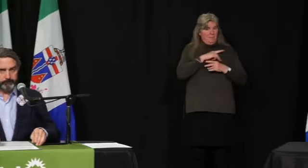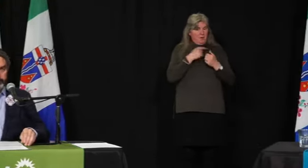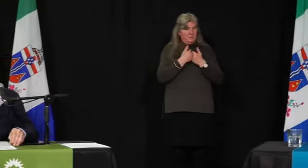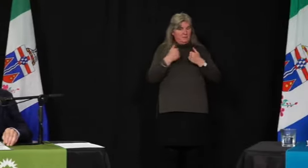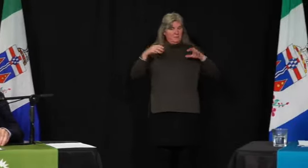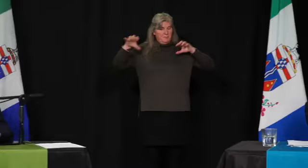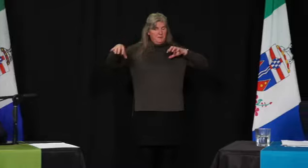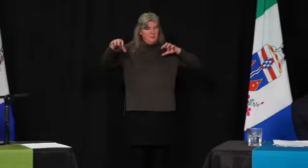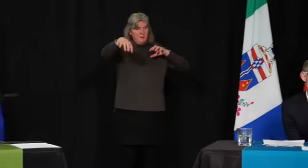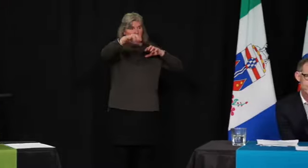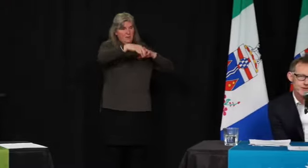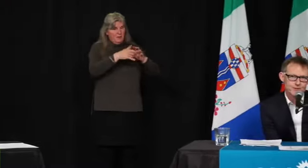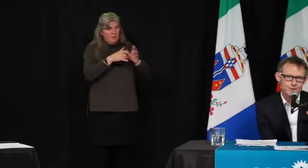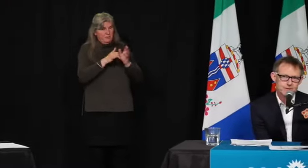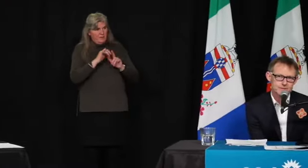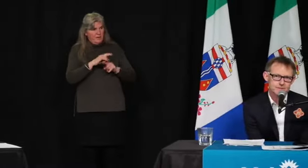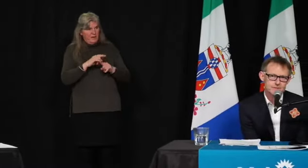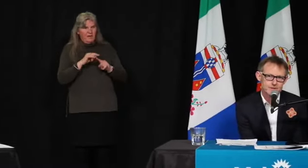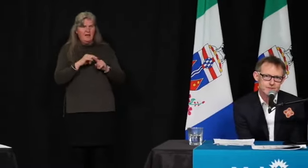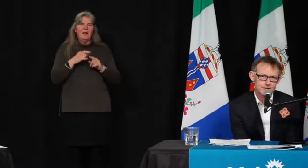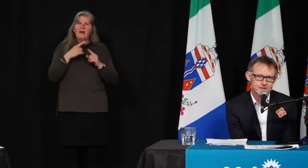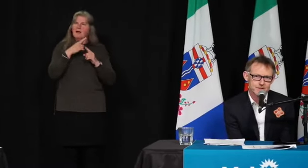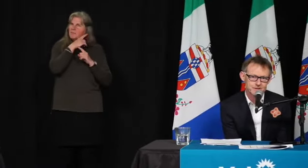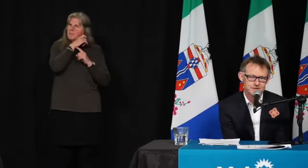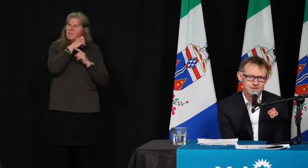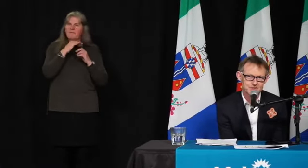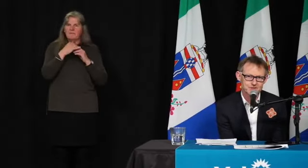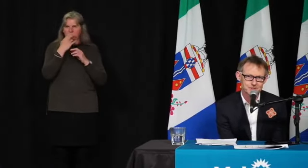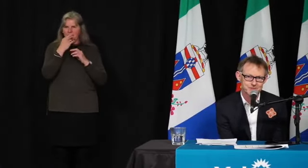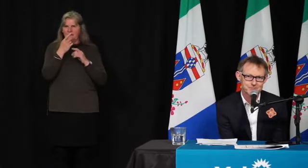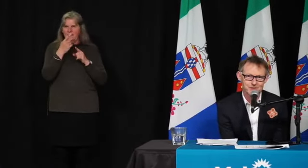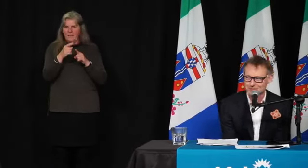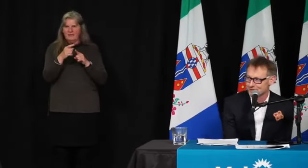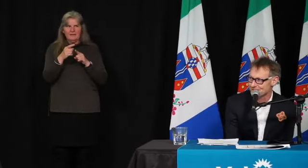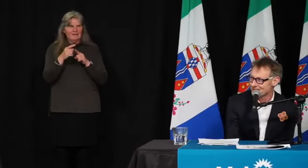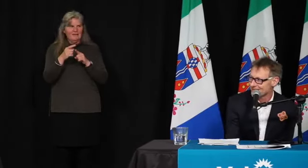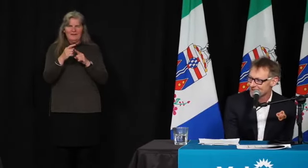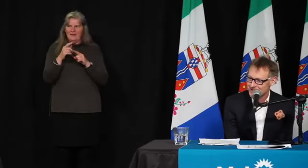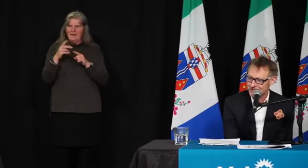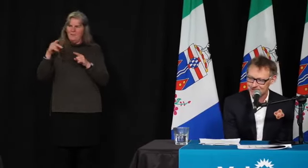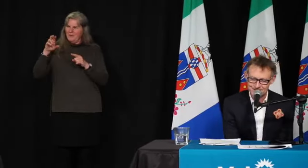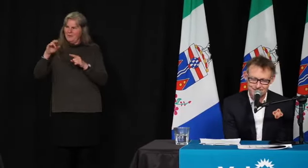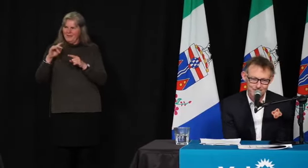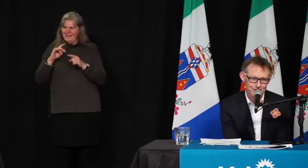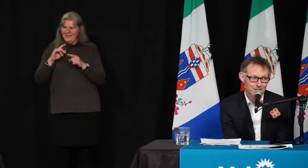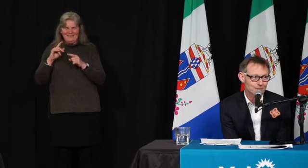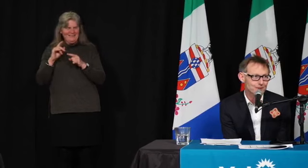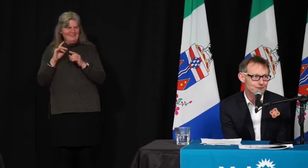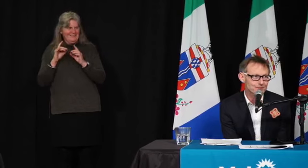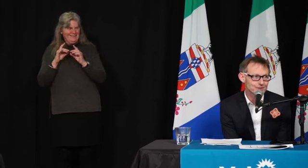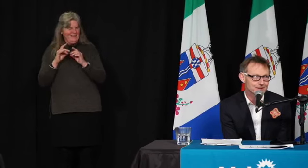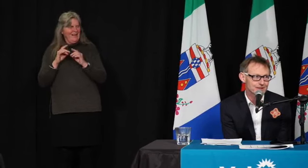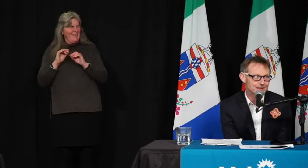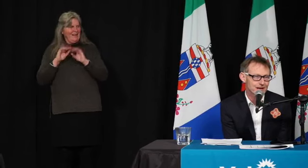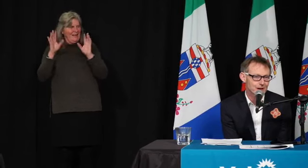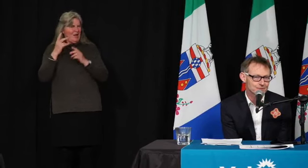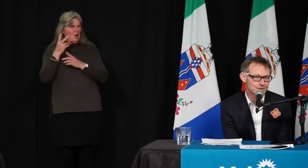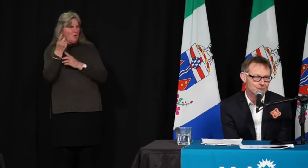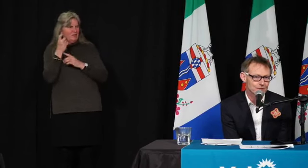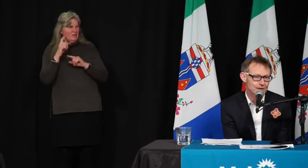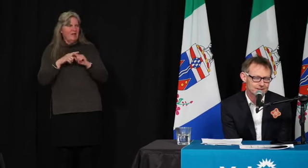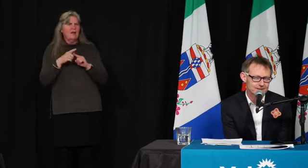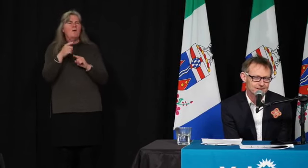So I think if I heard the question correctly, at least as interpreted by the Premier, it's whether the